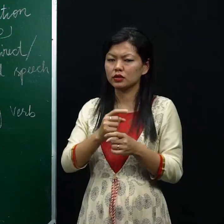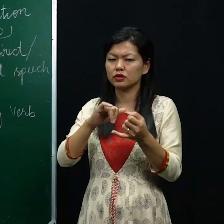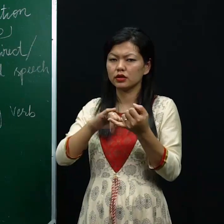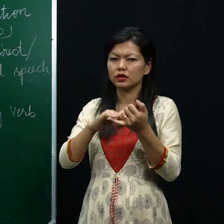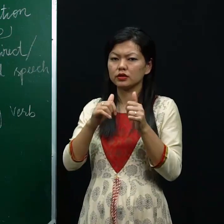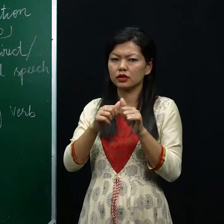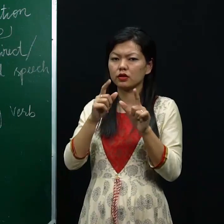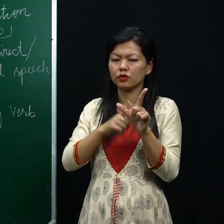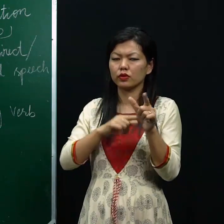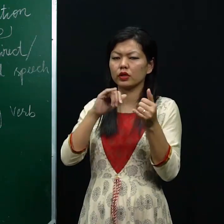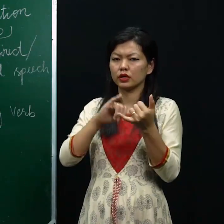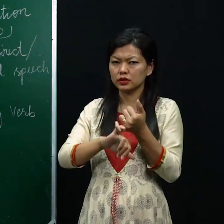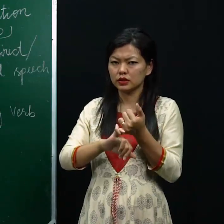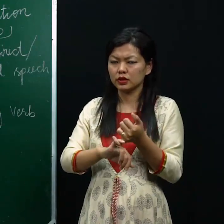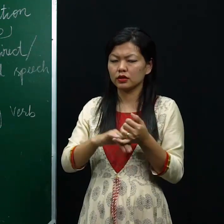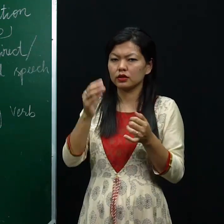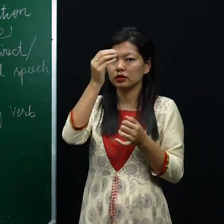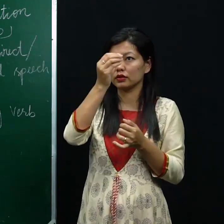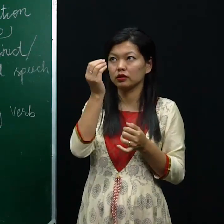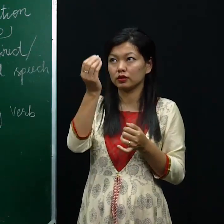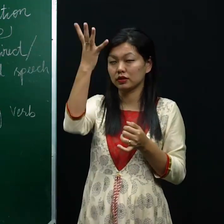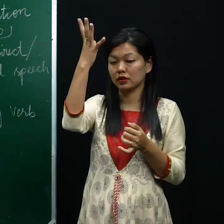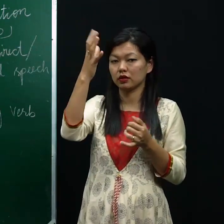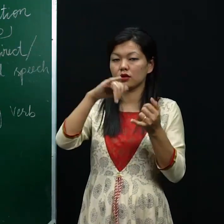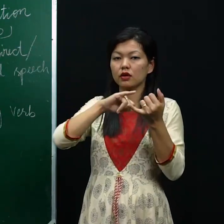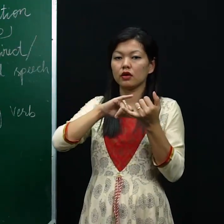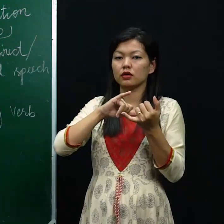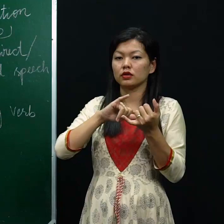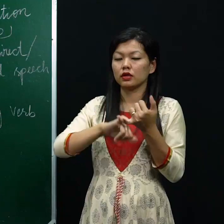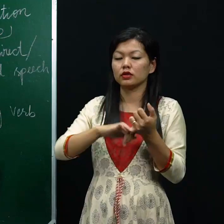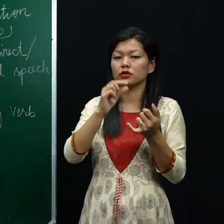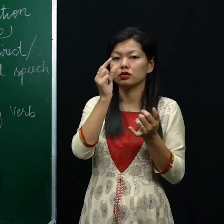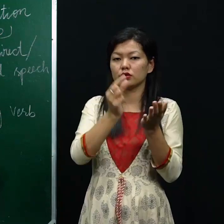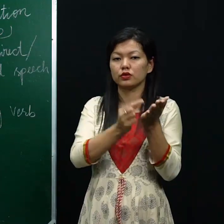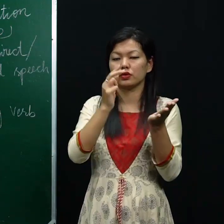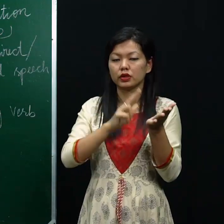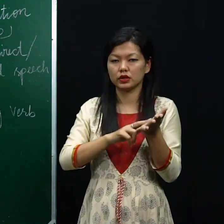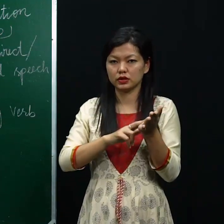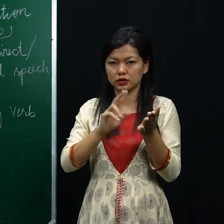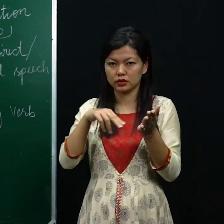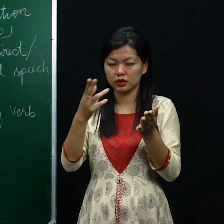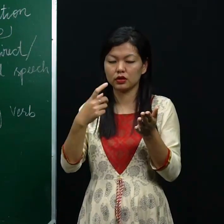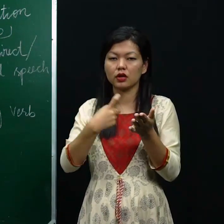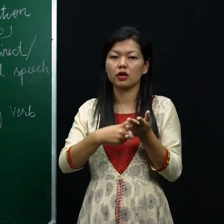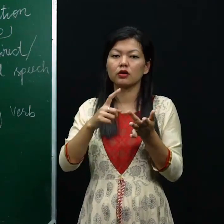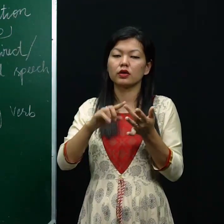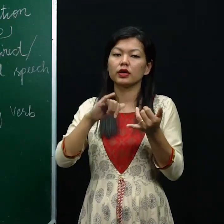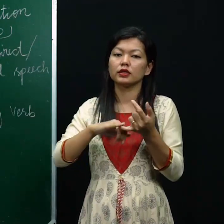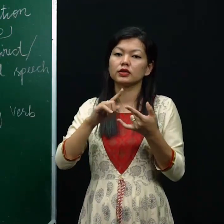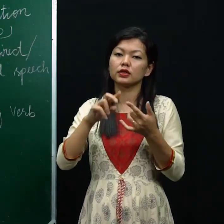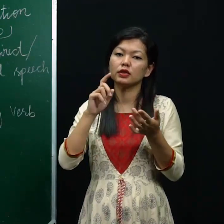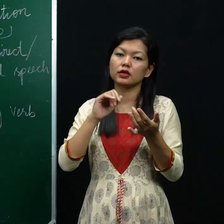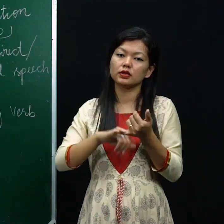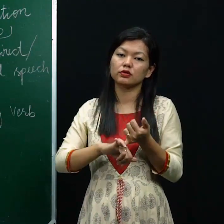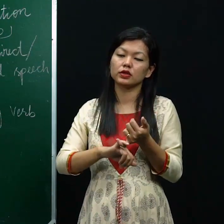sun rises in the east. And one word, that is THAT, that. In all your indirect speech, you have to use the word